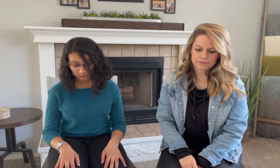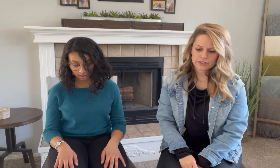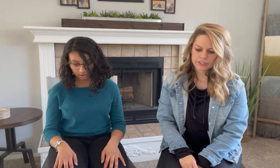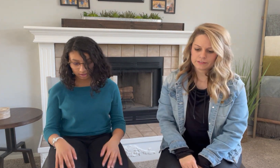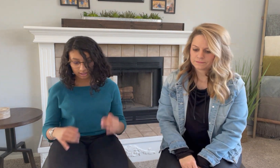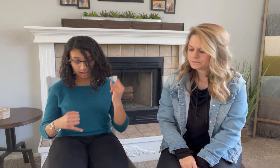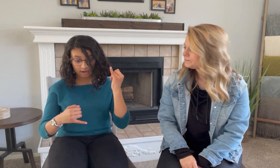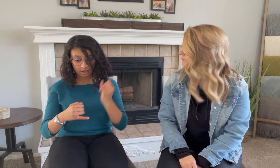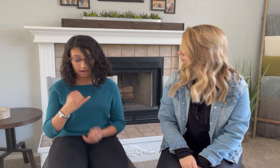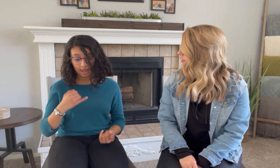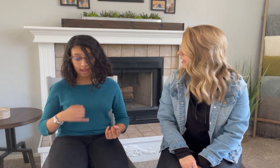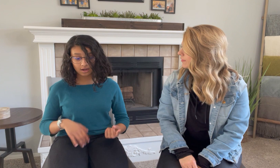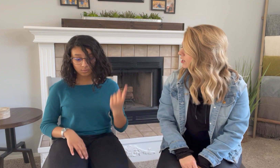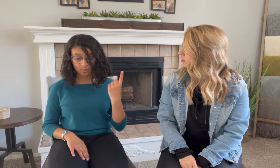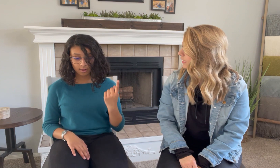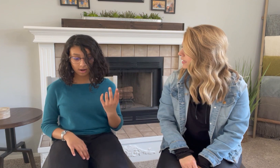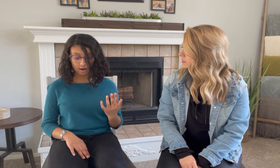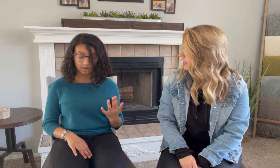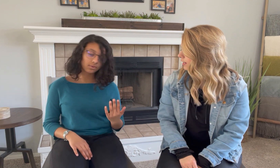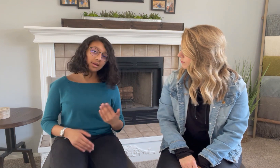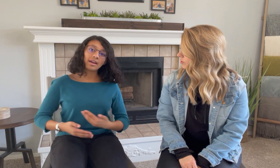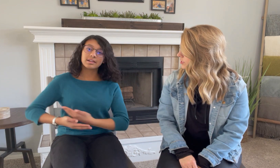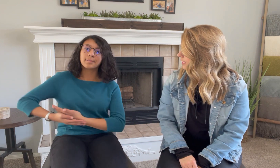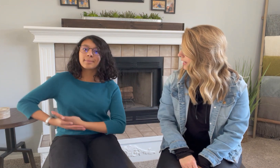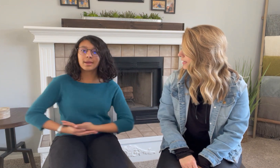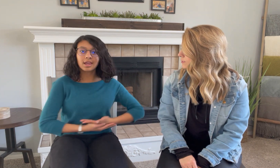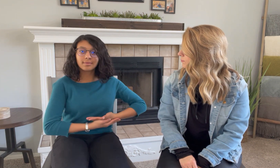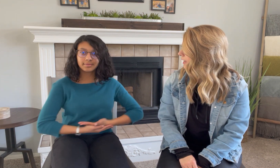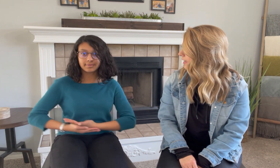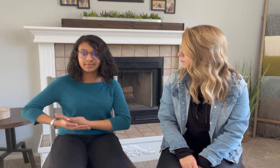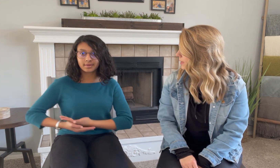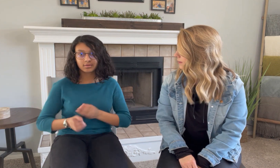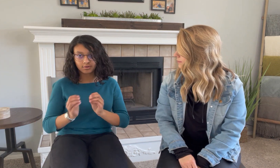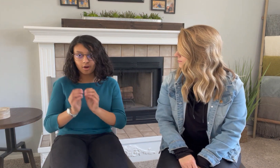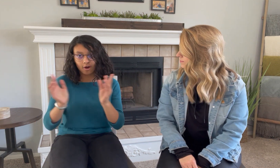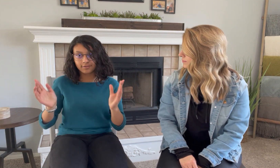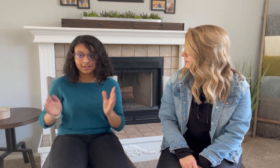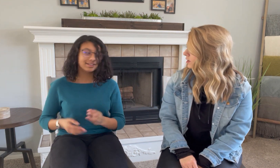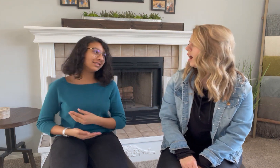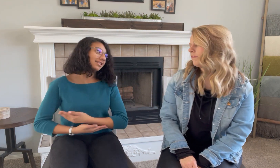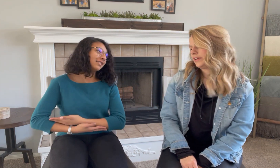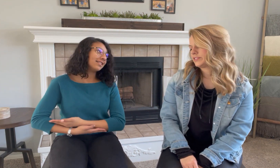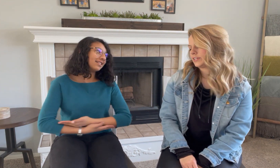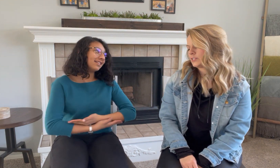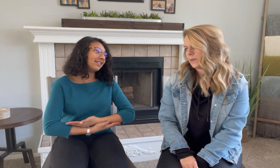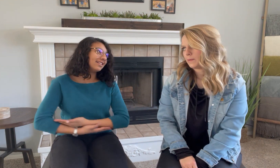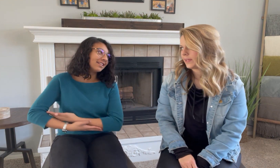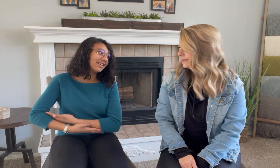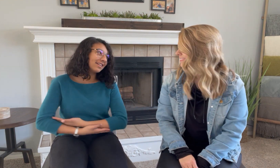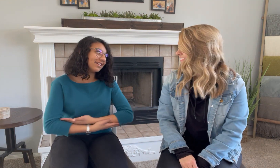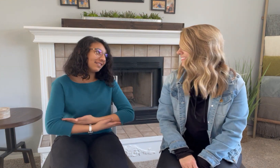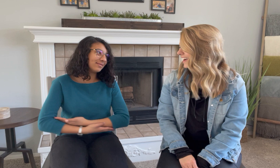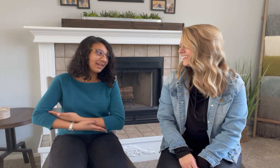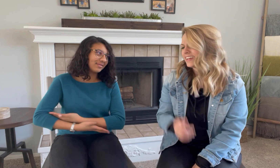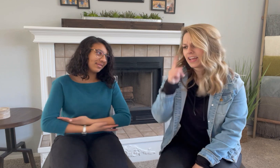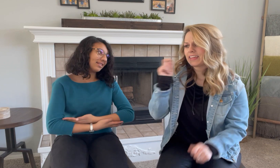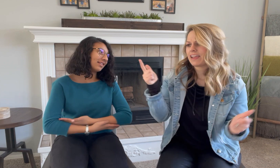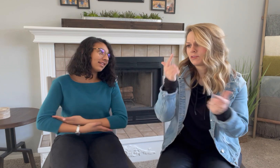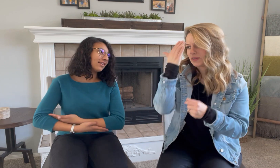very good. And then our last sign for today is baby. Obviously it's baby. Yeah, I think everybody